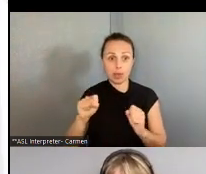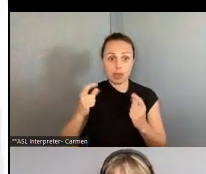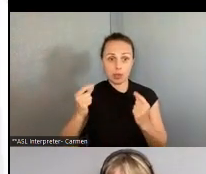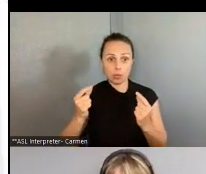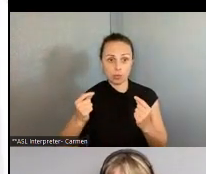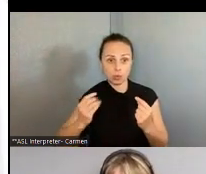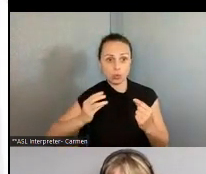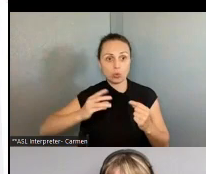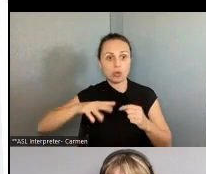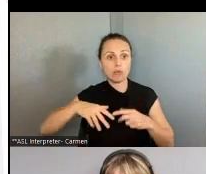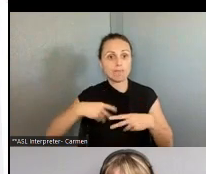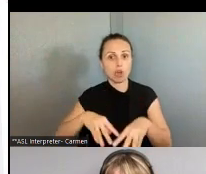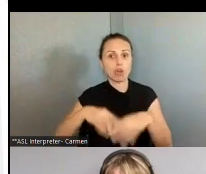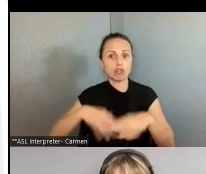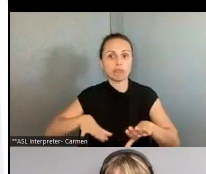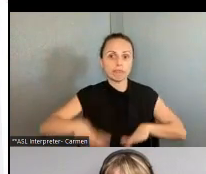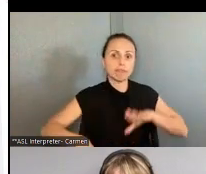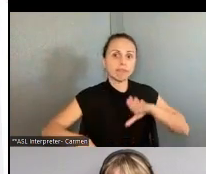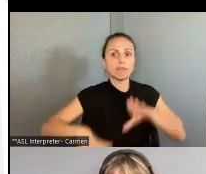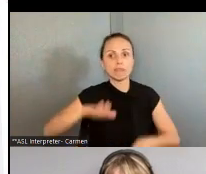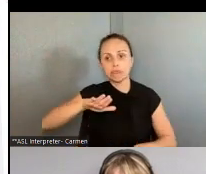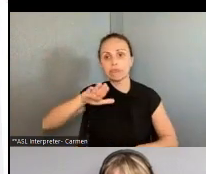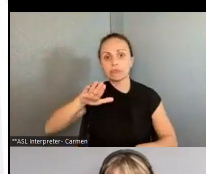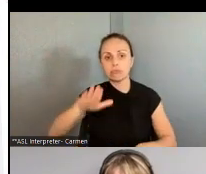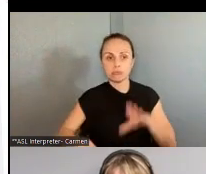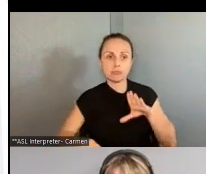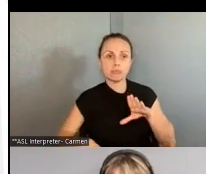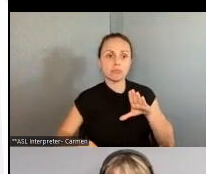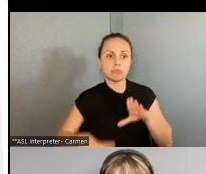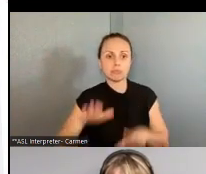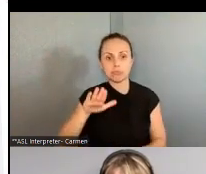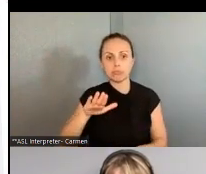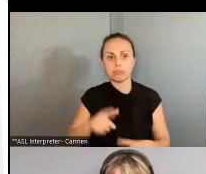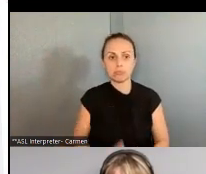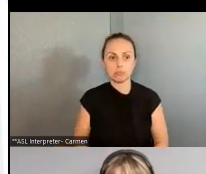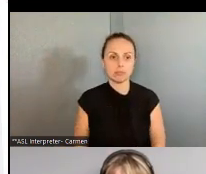So if you stay seated, we're just gonna lift our legs. Hey, and